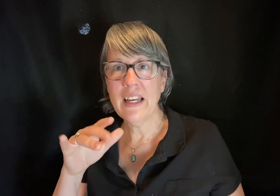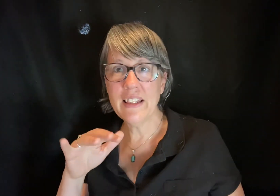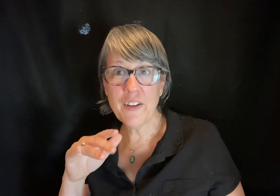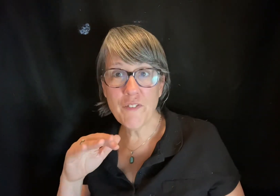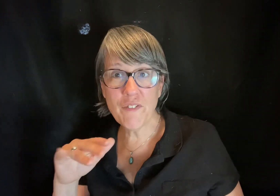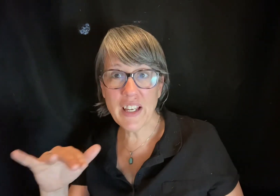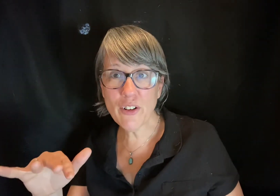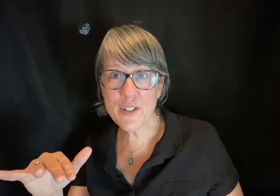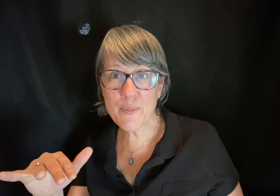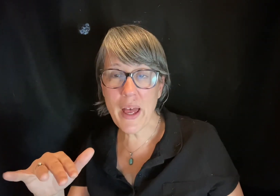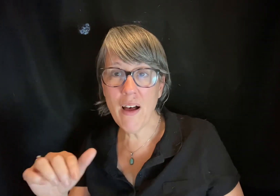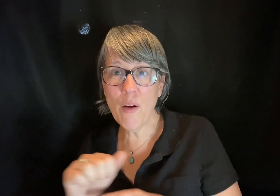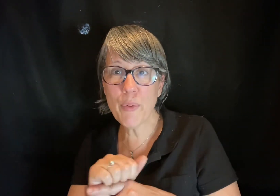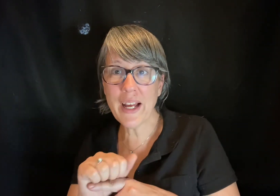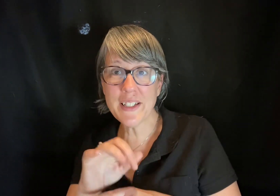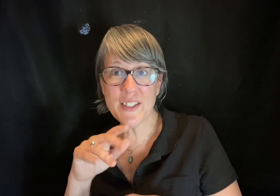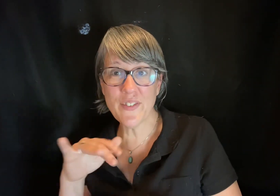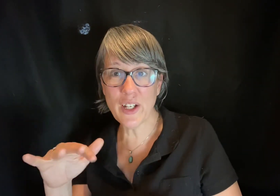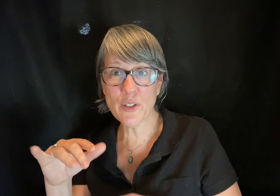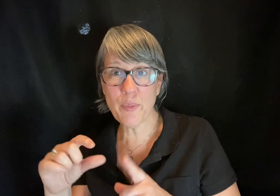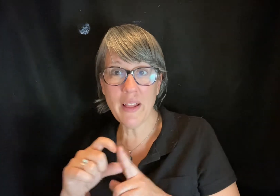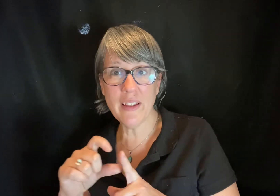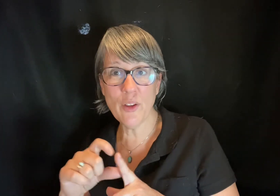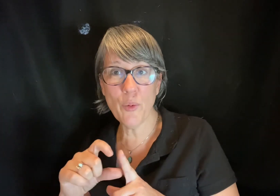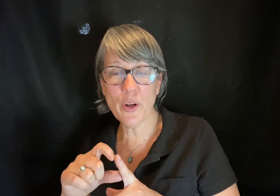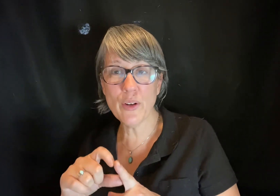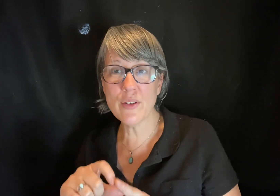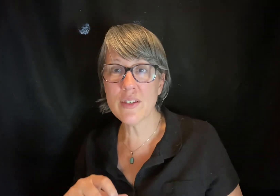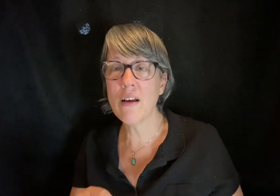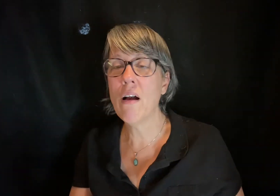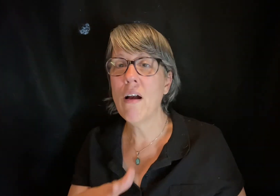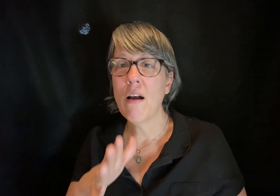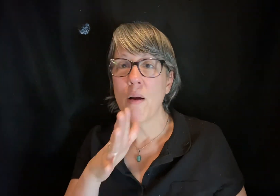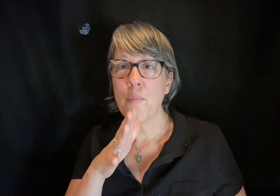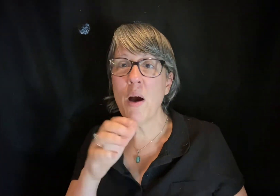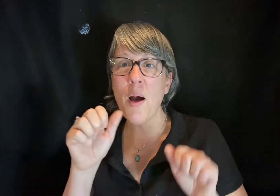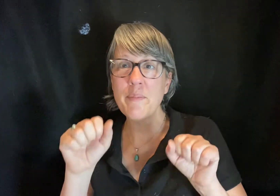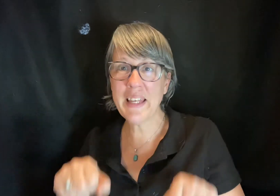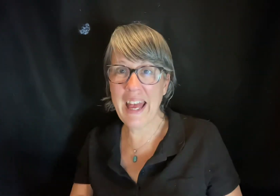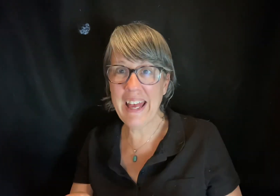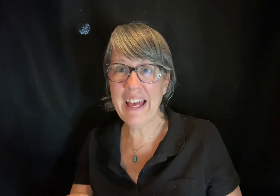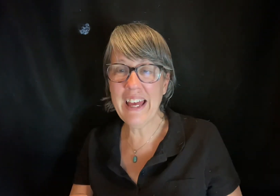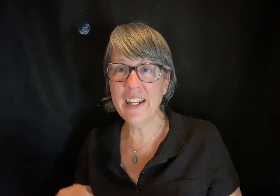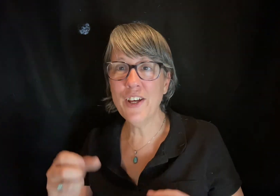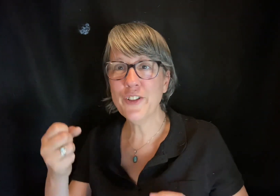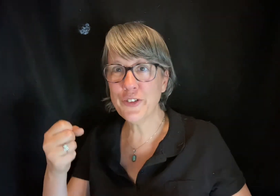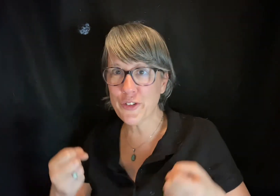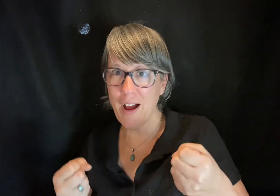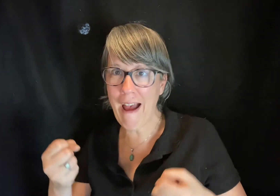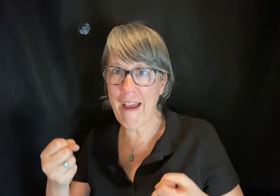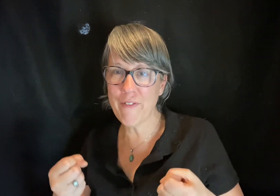then fingerspell. Practice fingerspelling the words. Mom can drive.